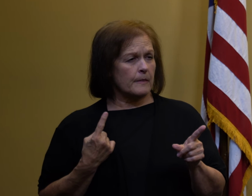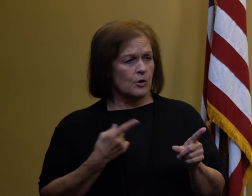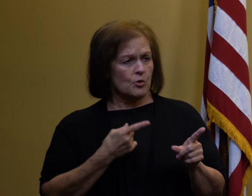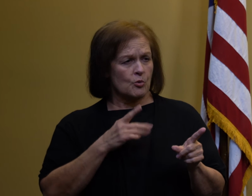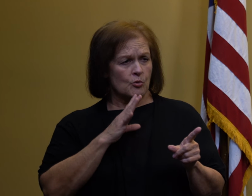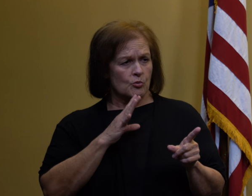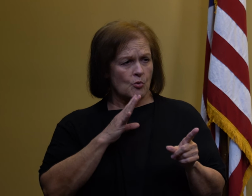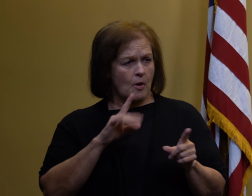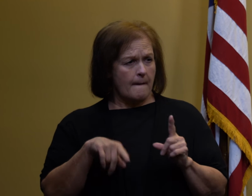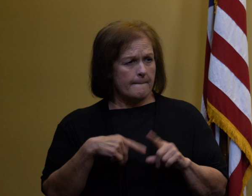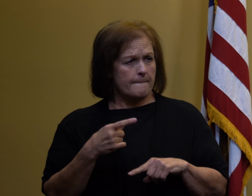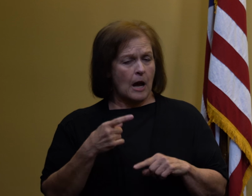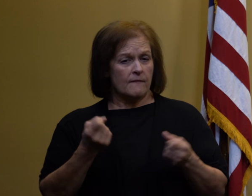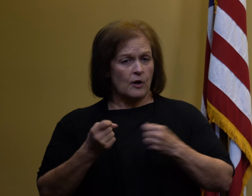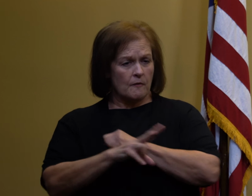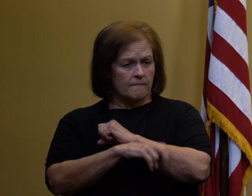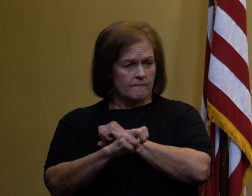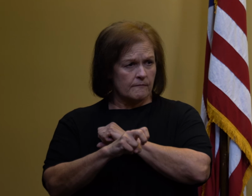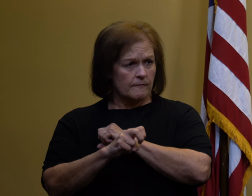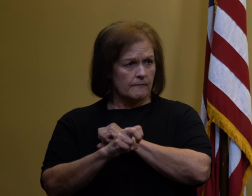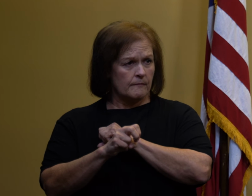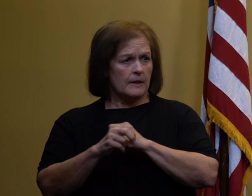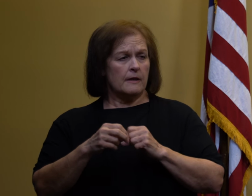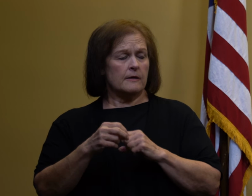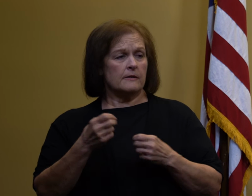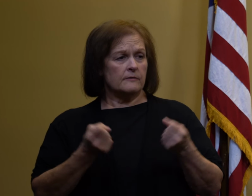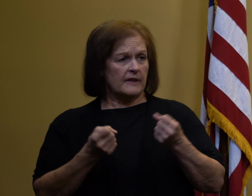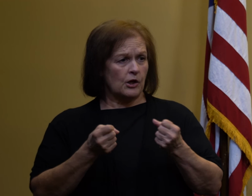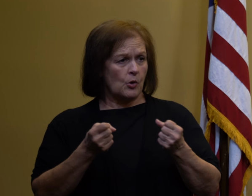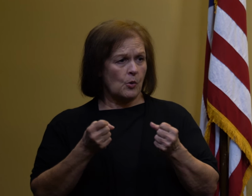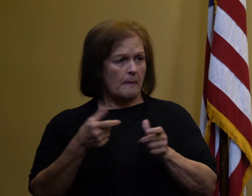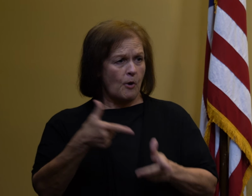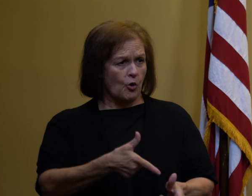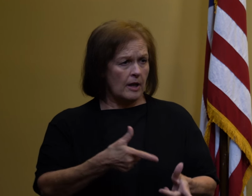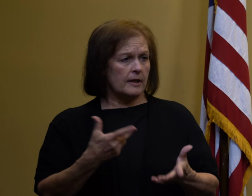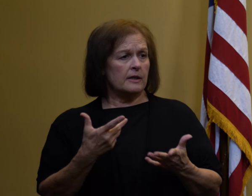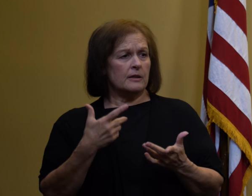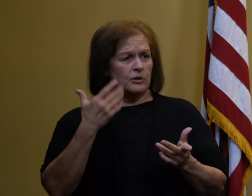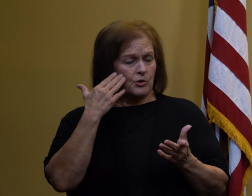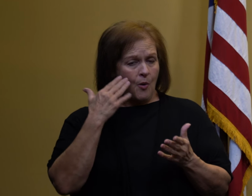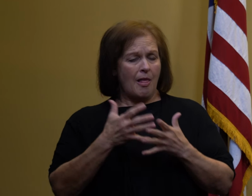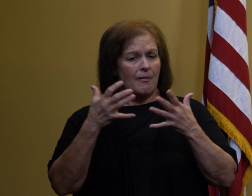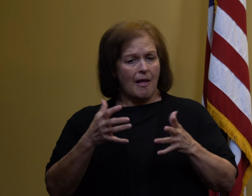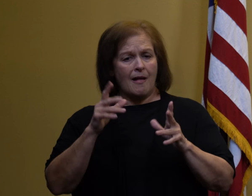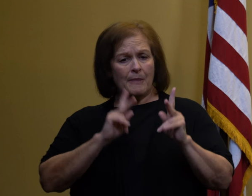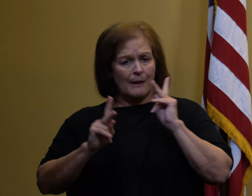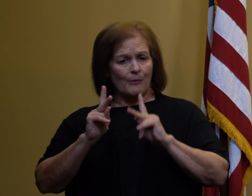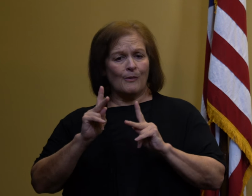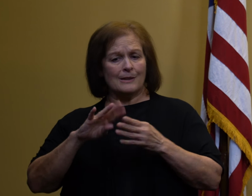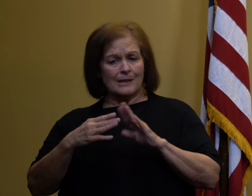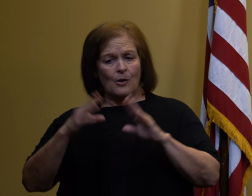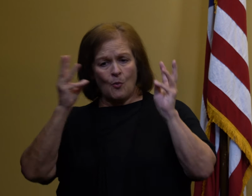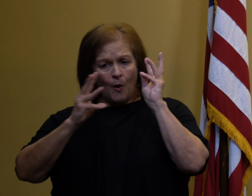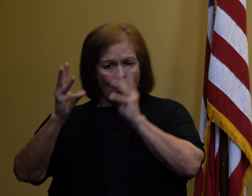You talked about fewer vehicle burglaries and auto thefts in August this year compared to last. I know that's something that a lot of people in the city are worried about